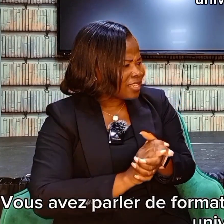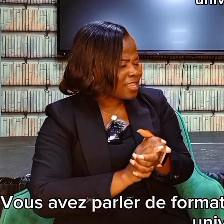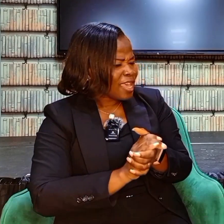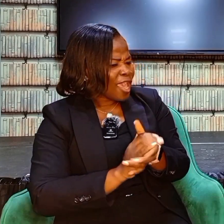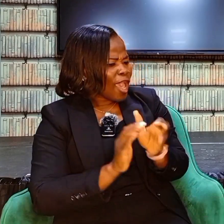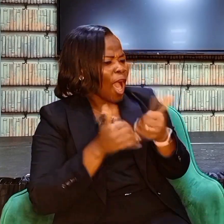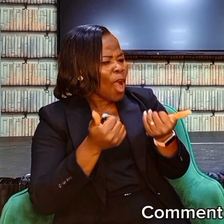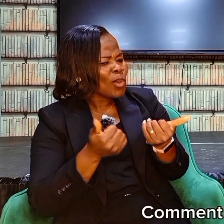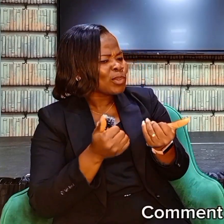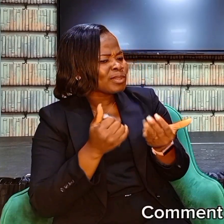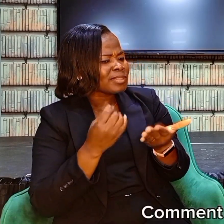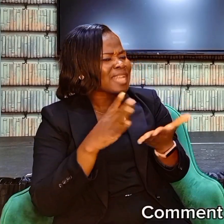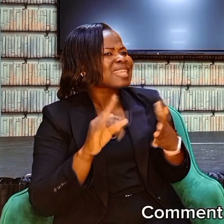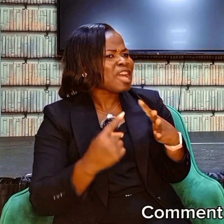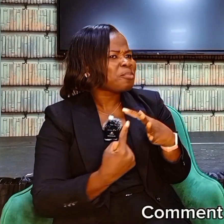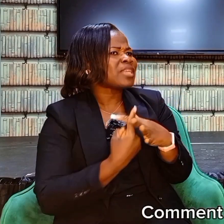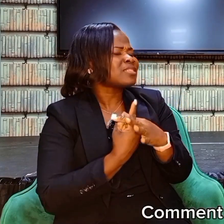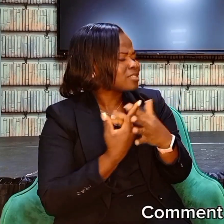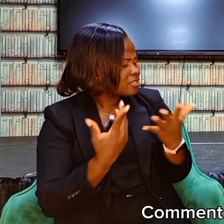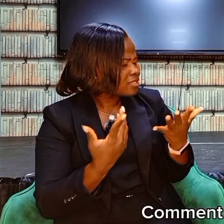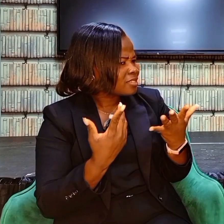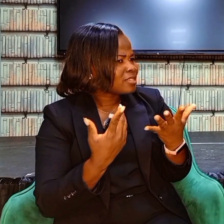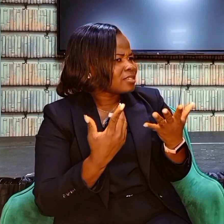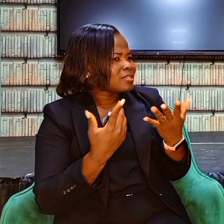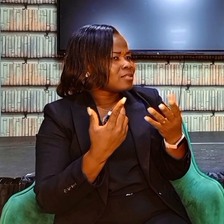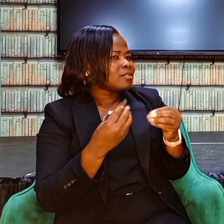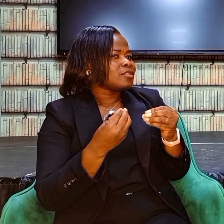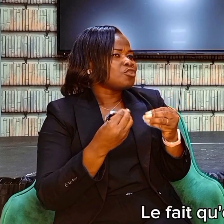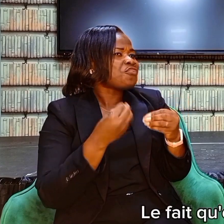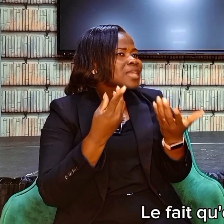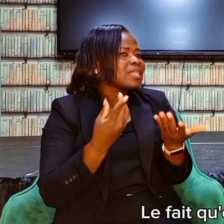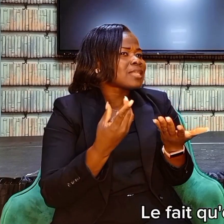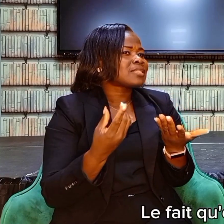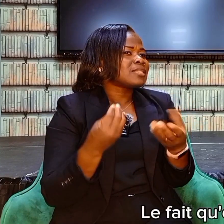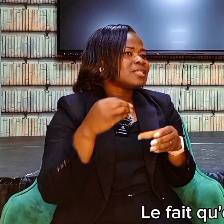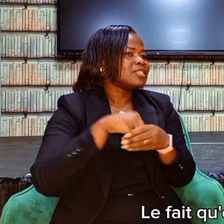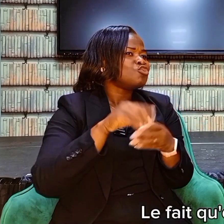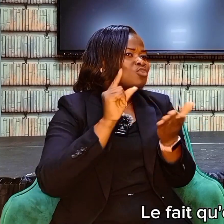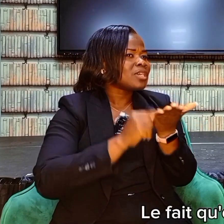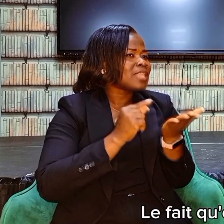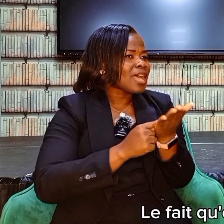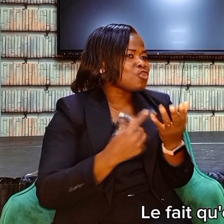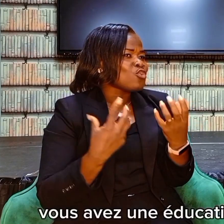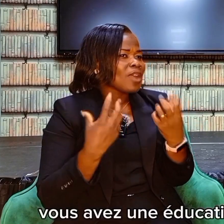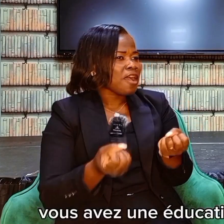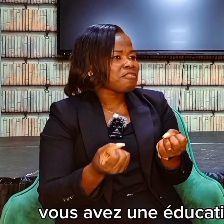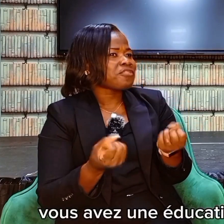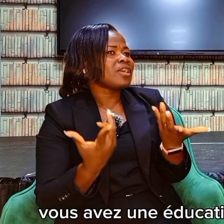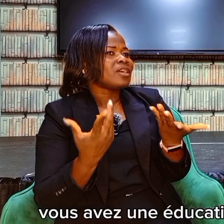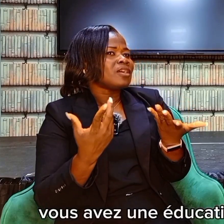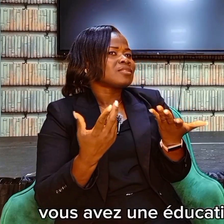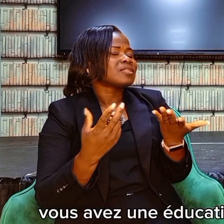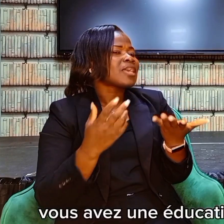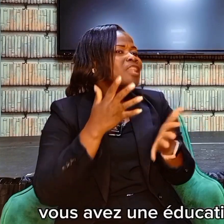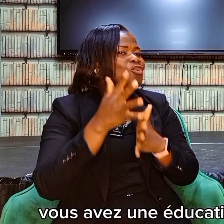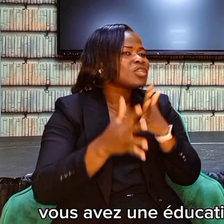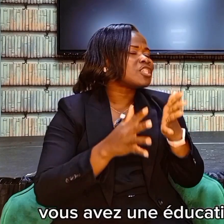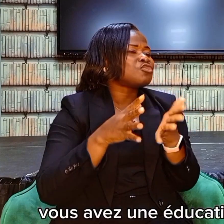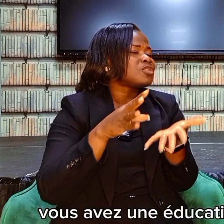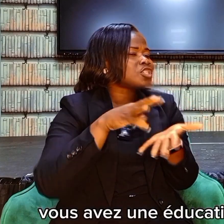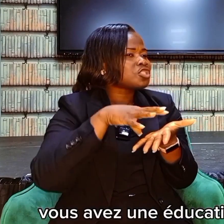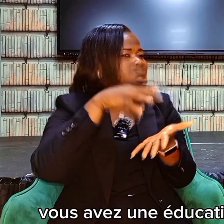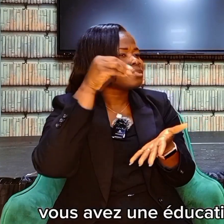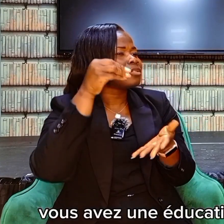university. How that happens? The fact that in Uganda you have sign